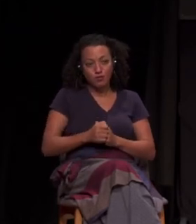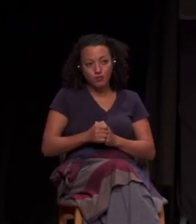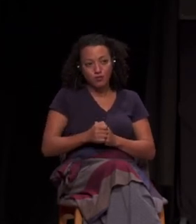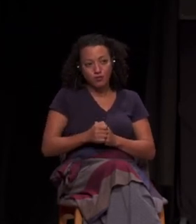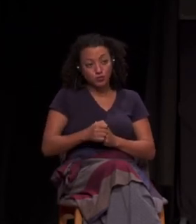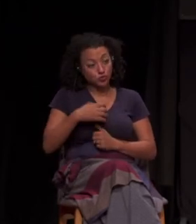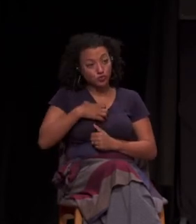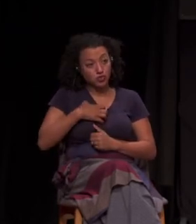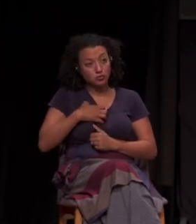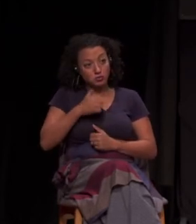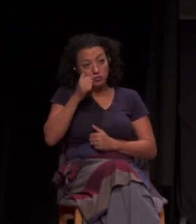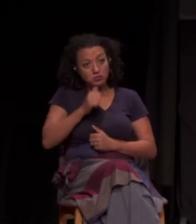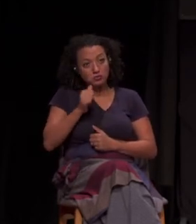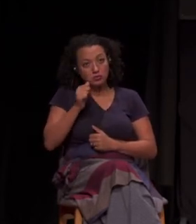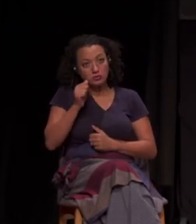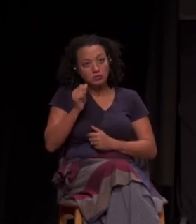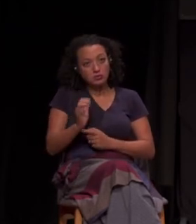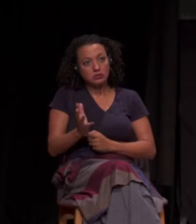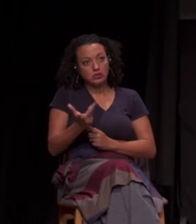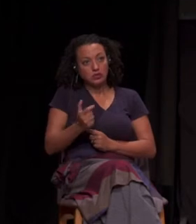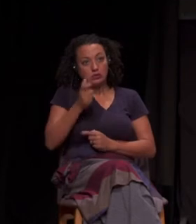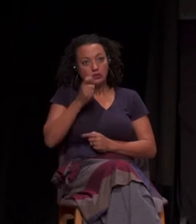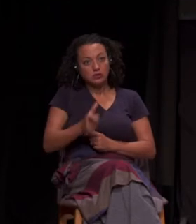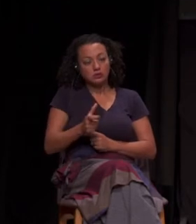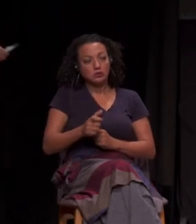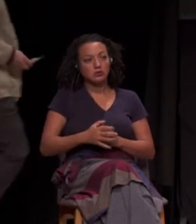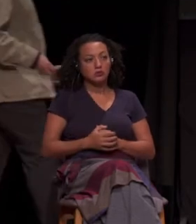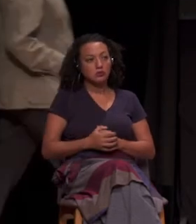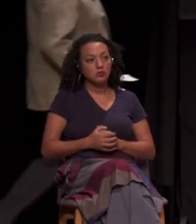it has this way of disarming